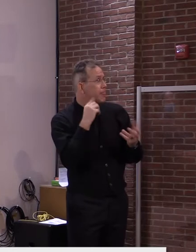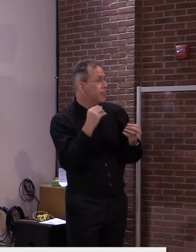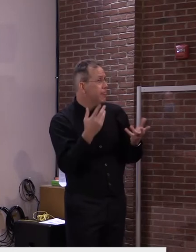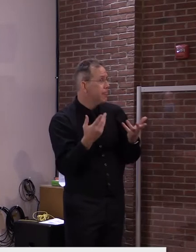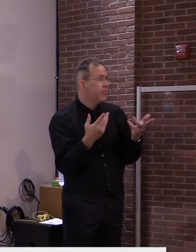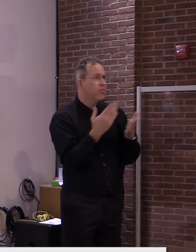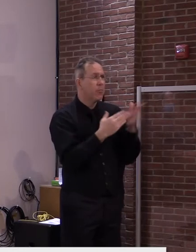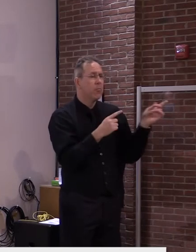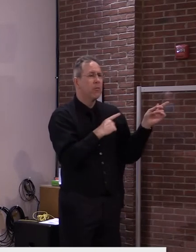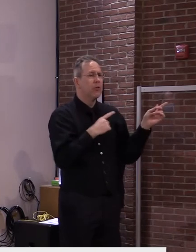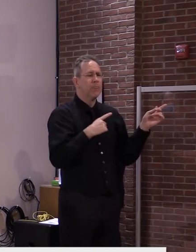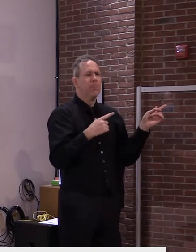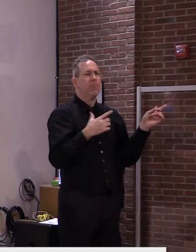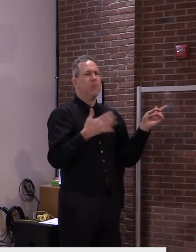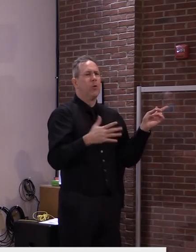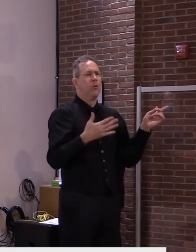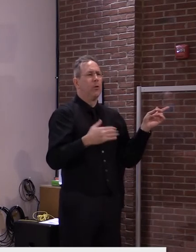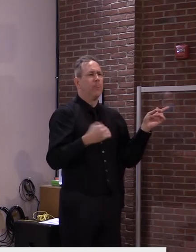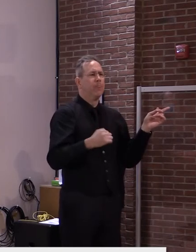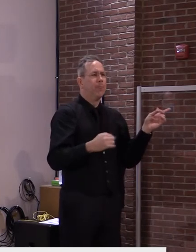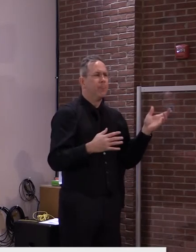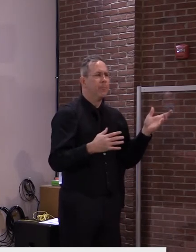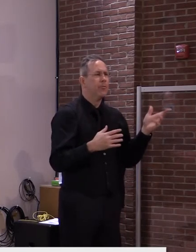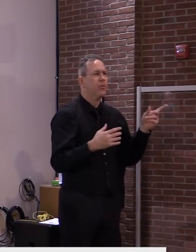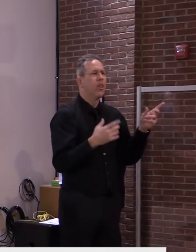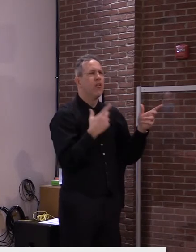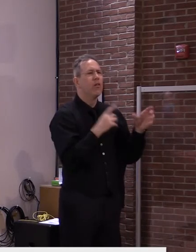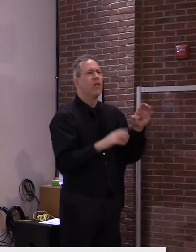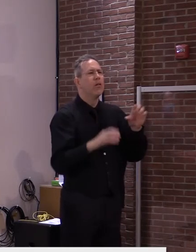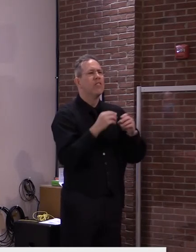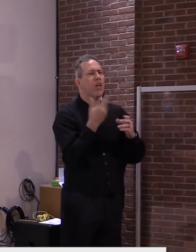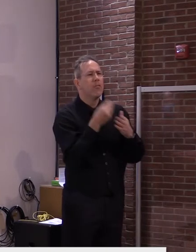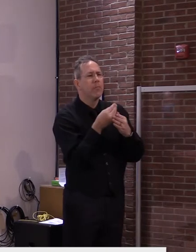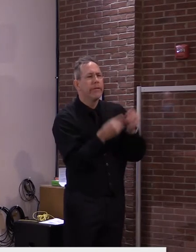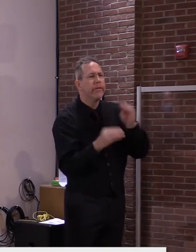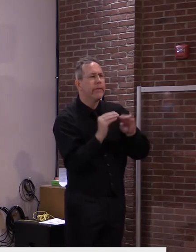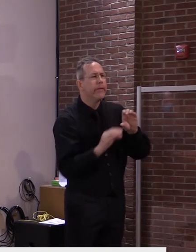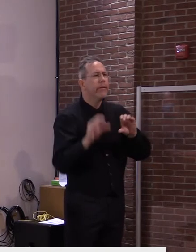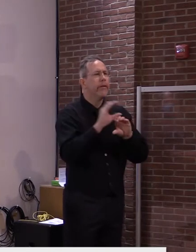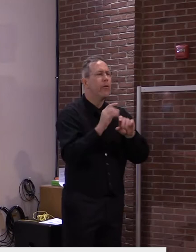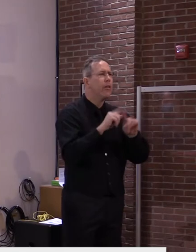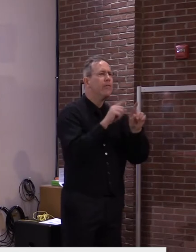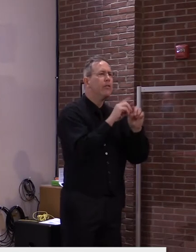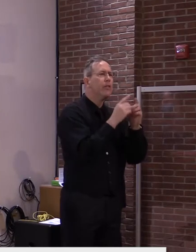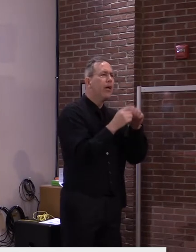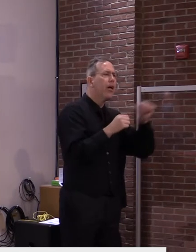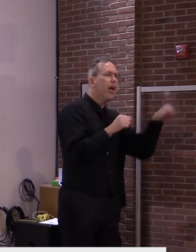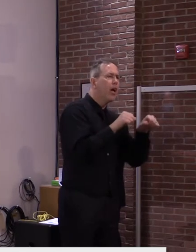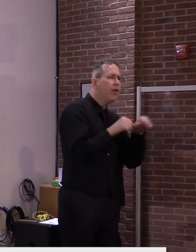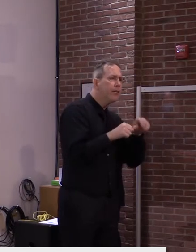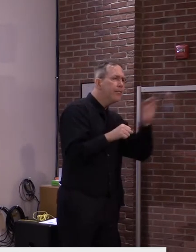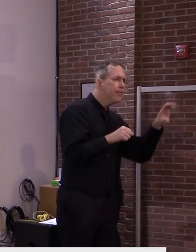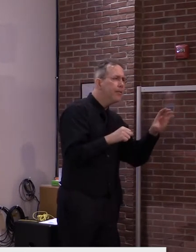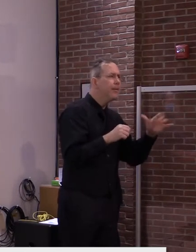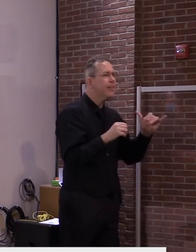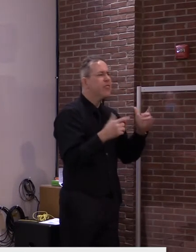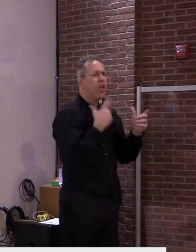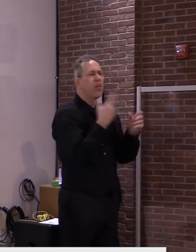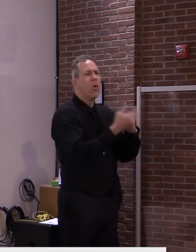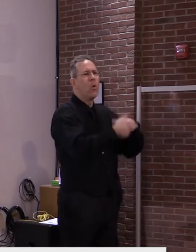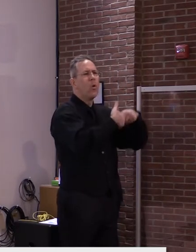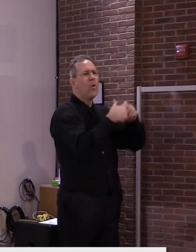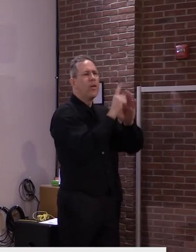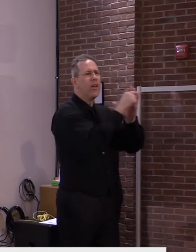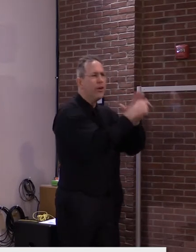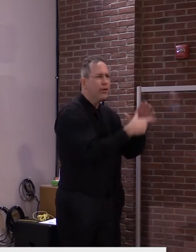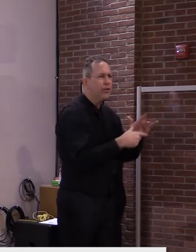to maybe in the big bill, but that won't be passed for a number of months. And this is important. So